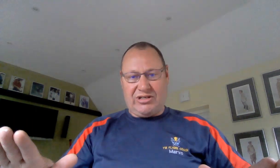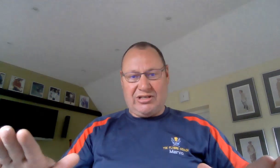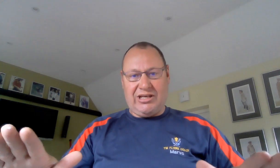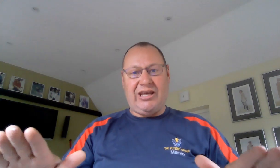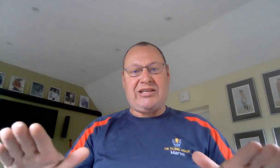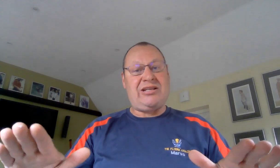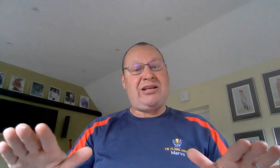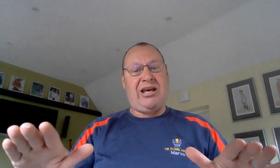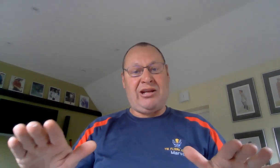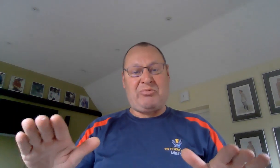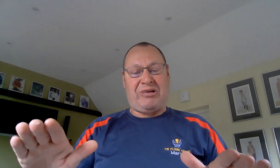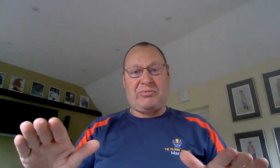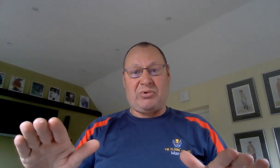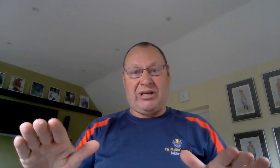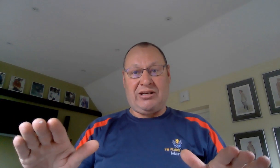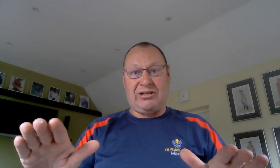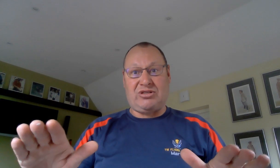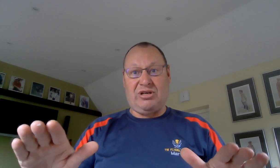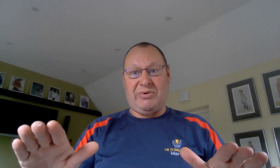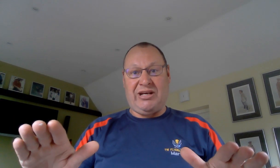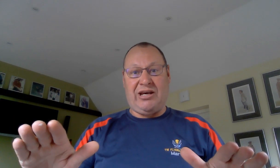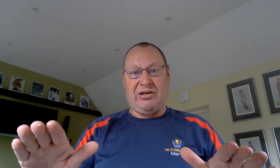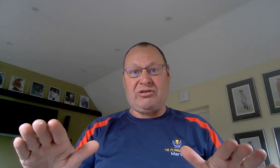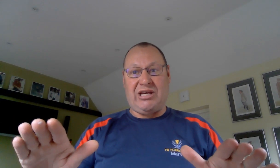Finished is in an abrupt way, like stop it now, you're done.